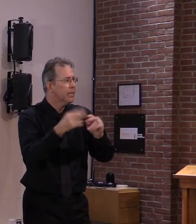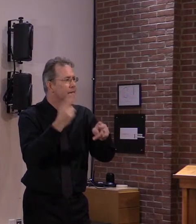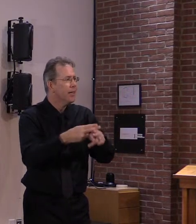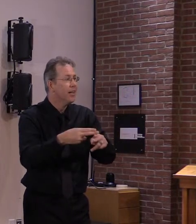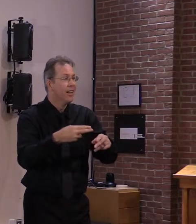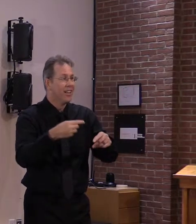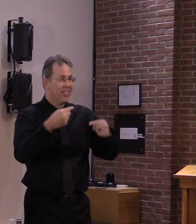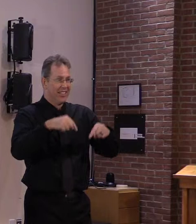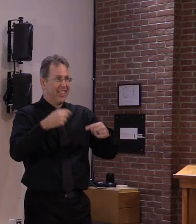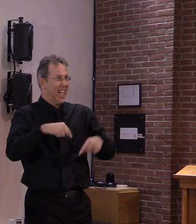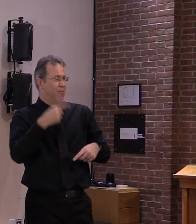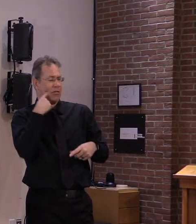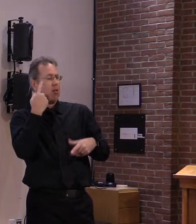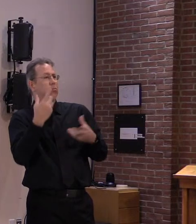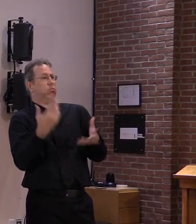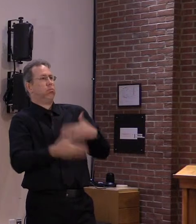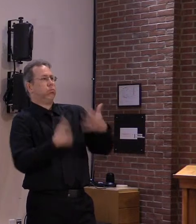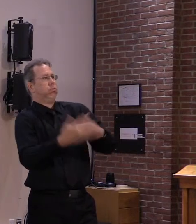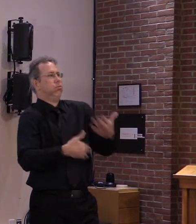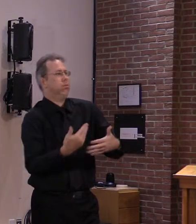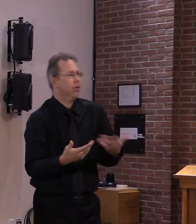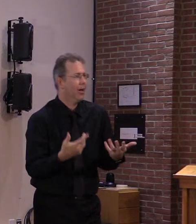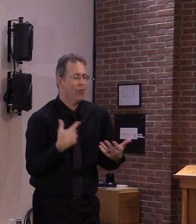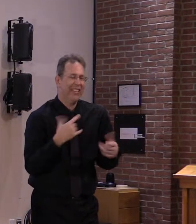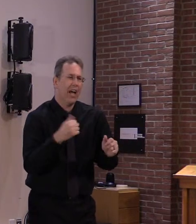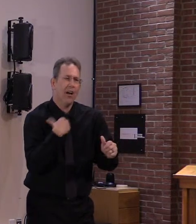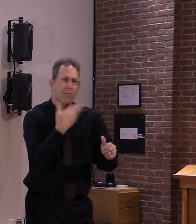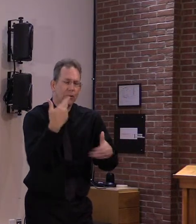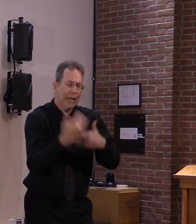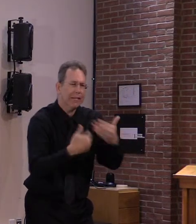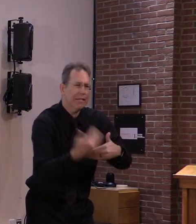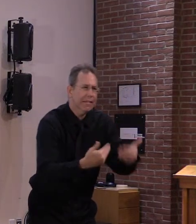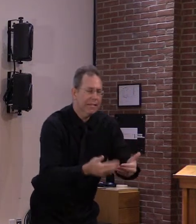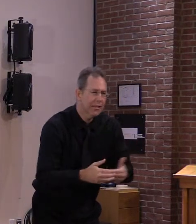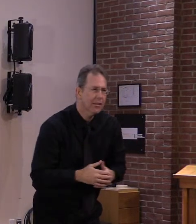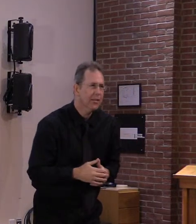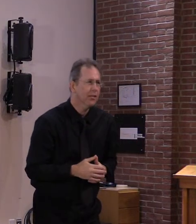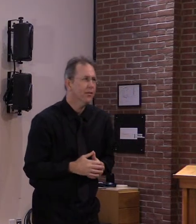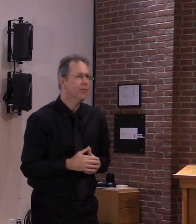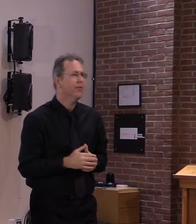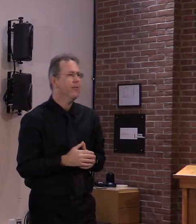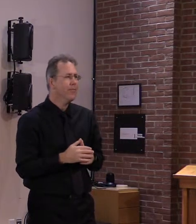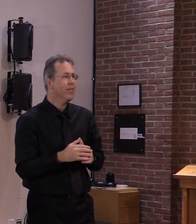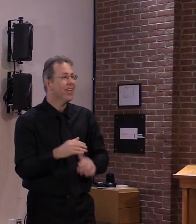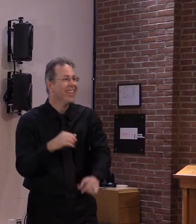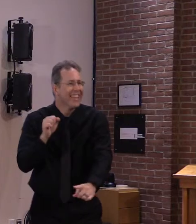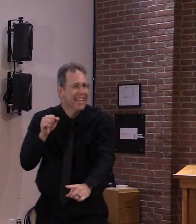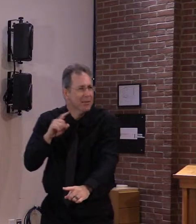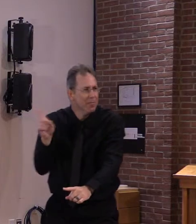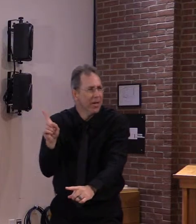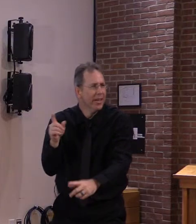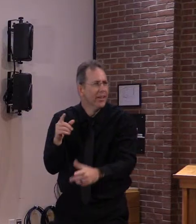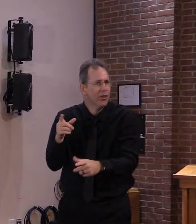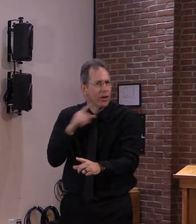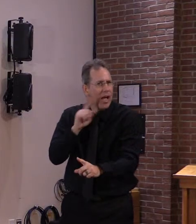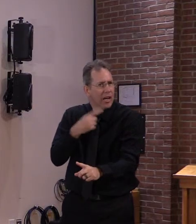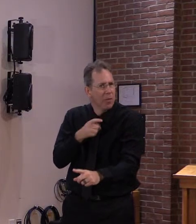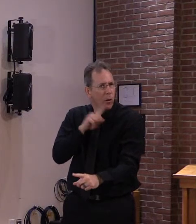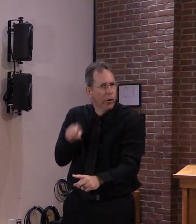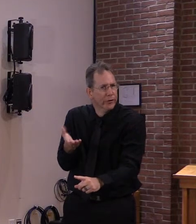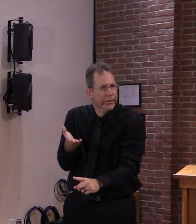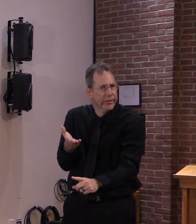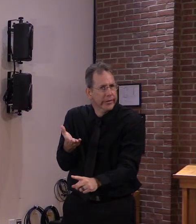there is a distinct difference between in-person learning versus long distance. How does the Agency of Education in the state